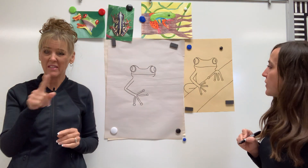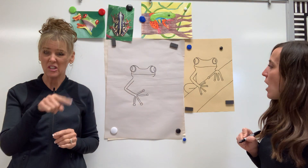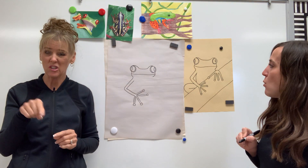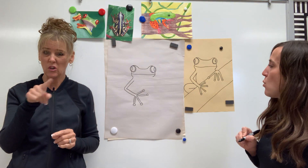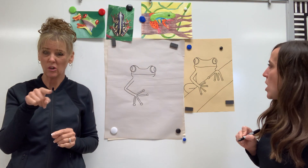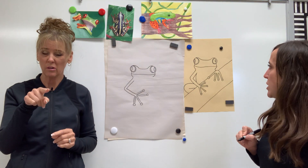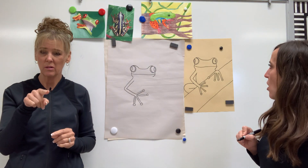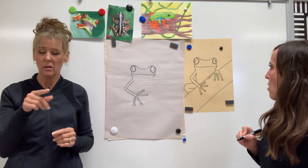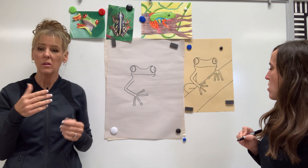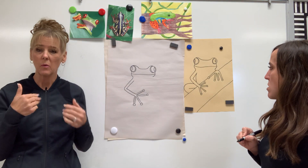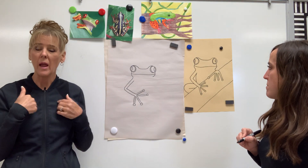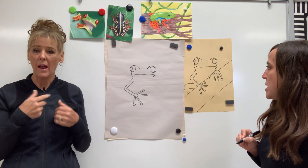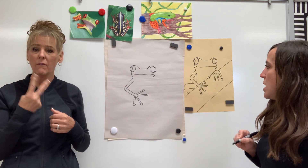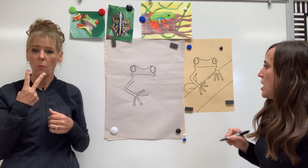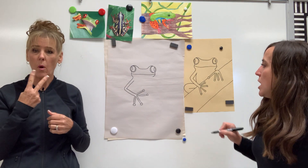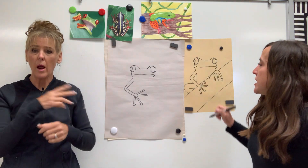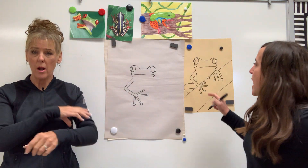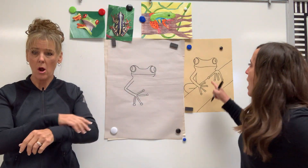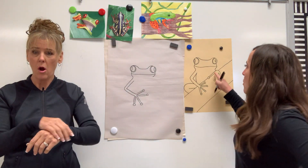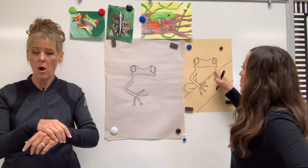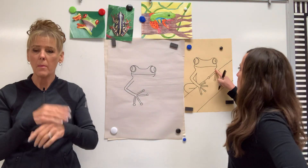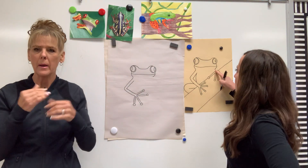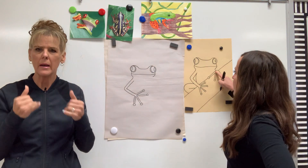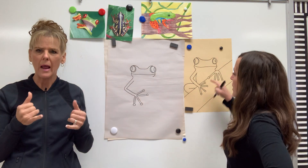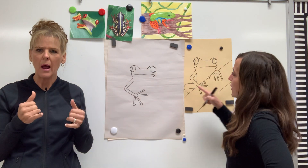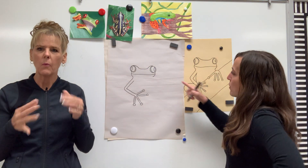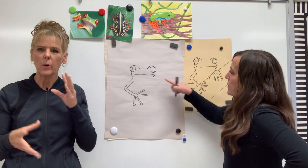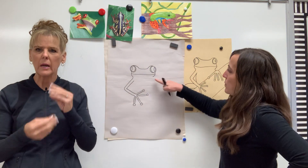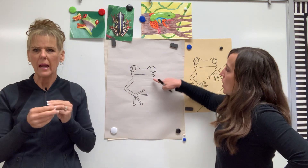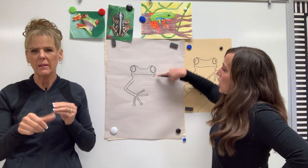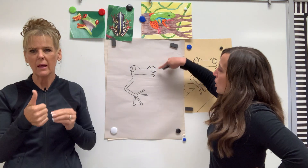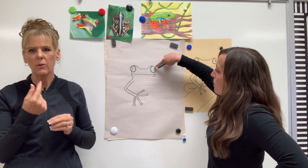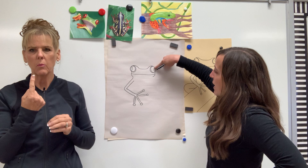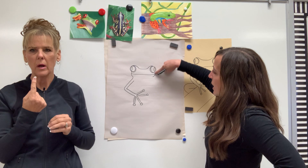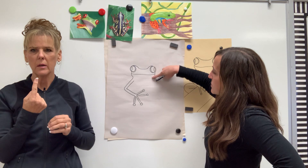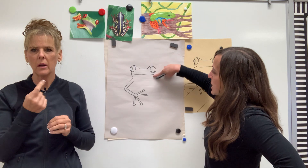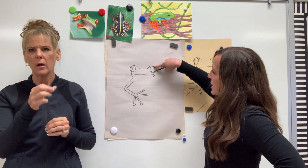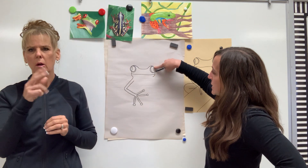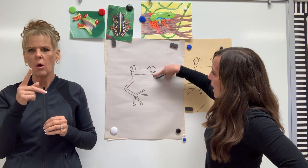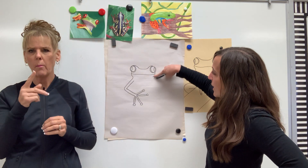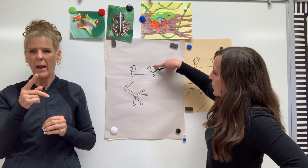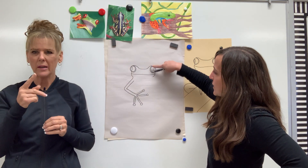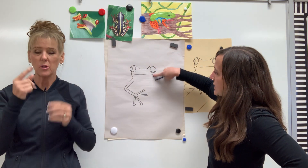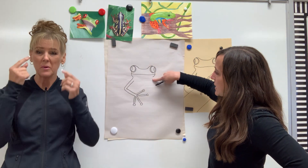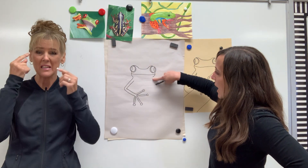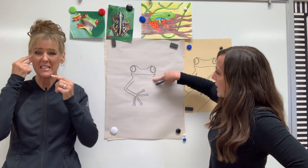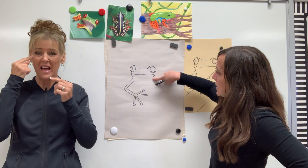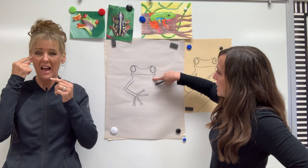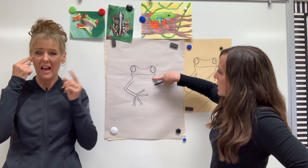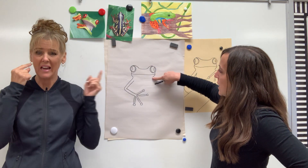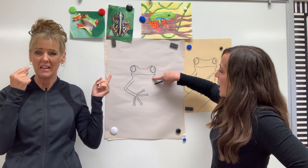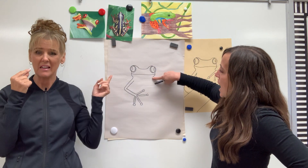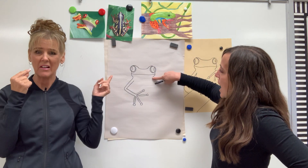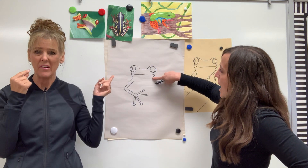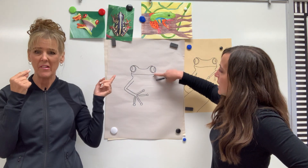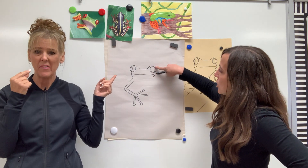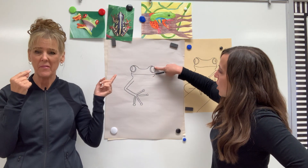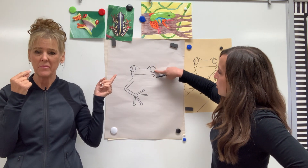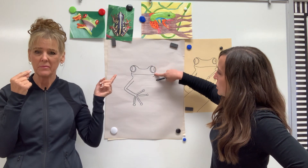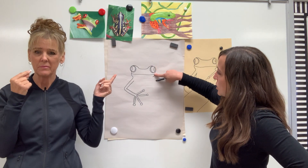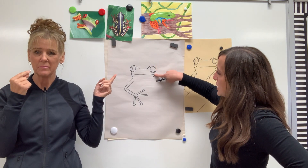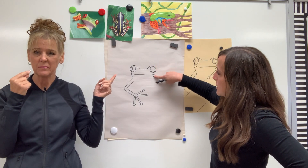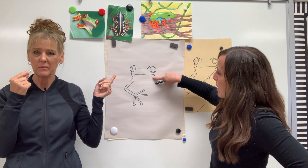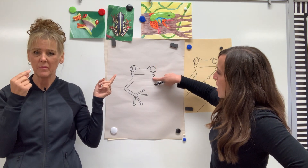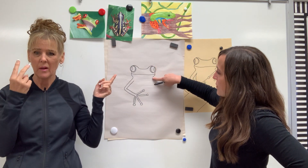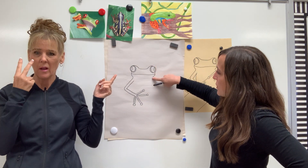so we've got one arm. Now we're gonna add the other one. Go back up to his eye on this side and